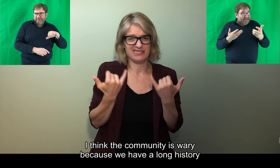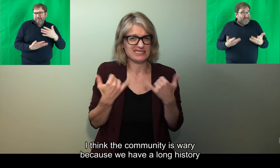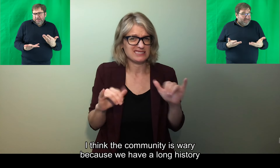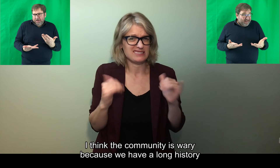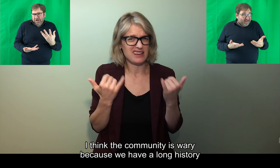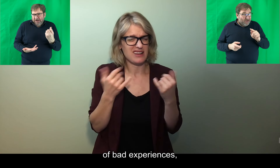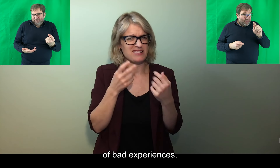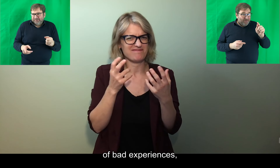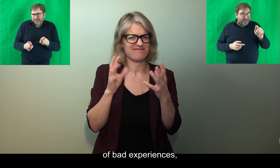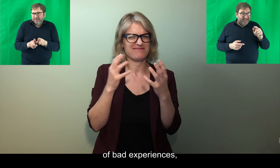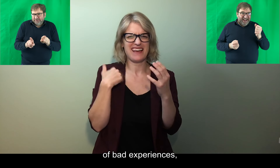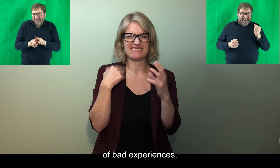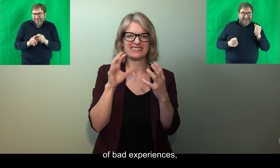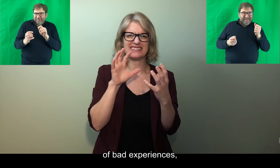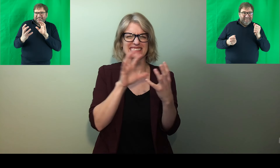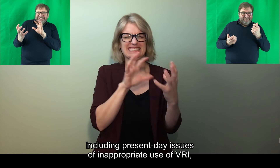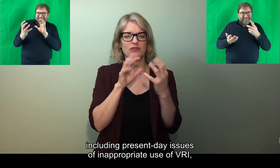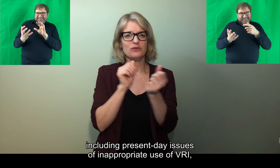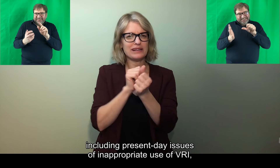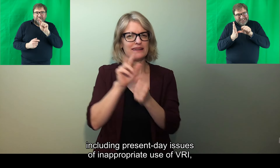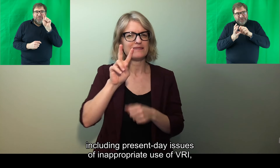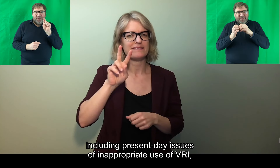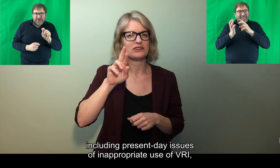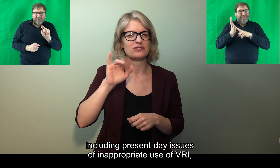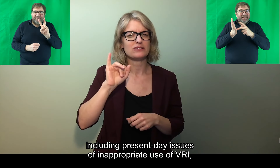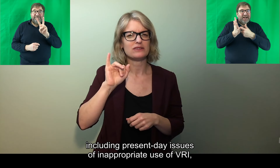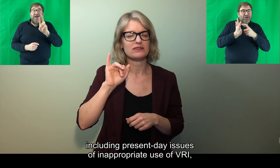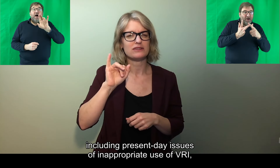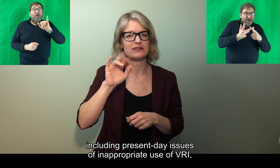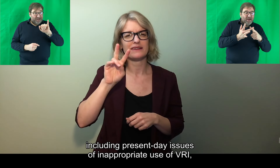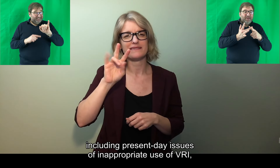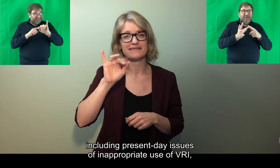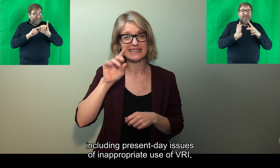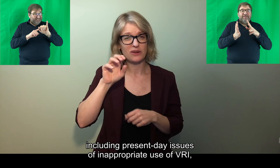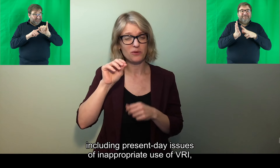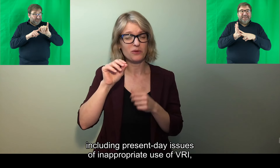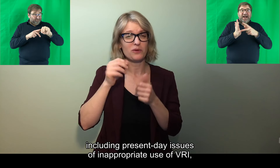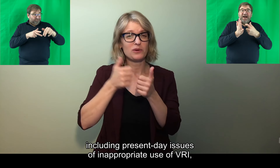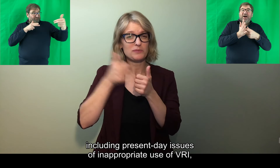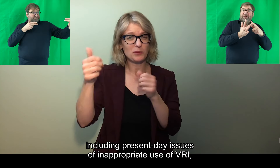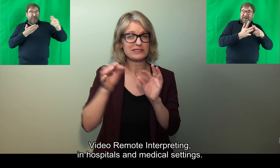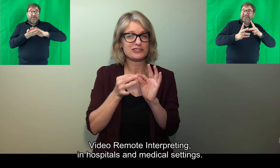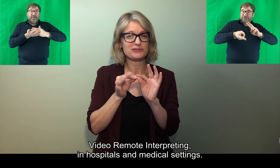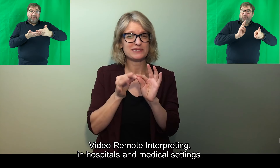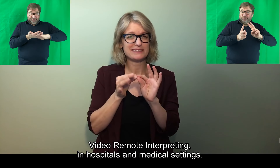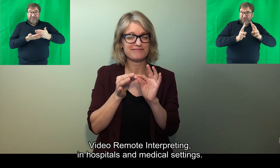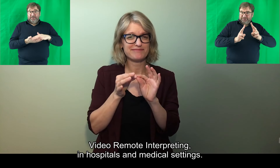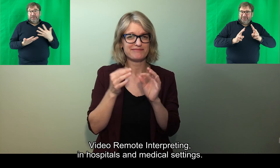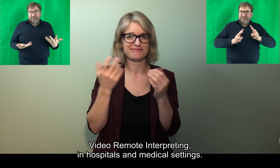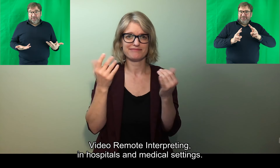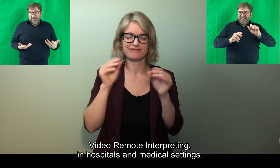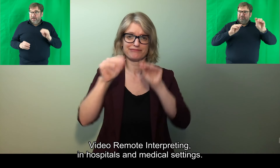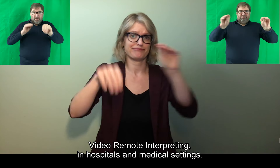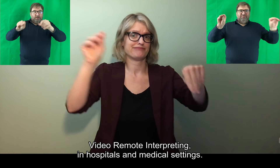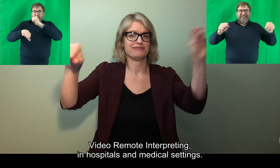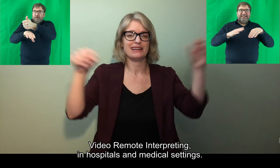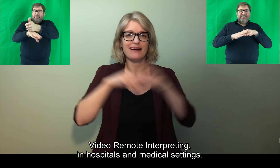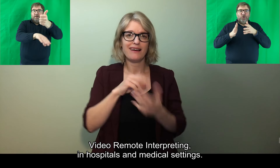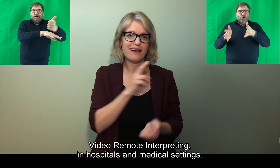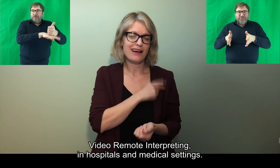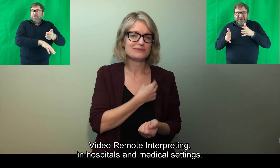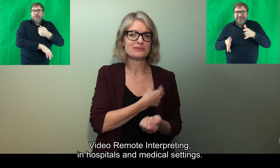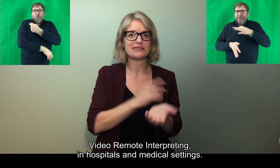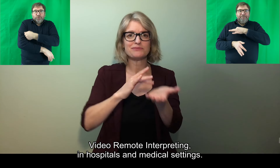long history of bad experiences, including present-day issues of inappropriate use of VRI, video remote interpreting, in